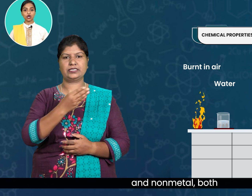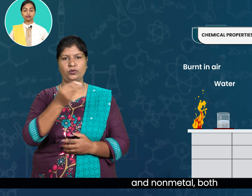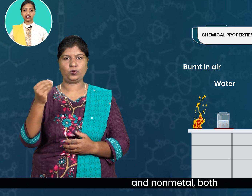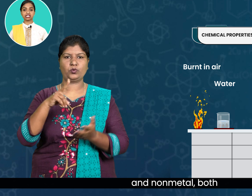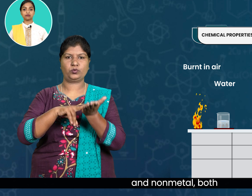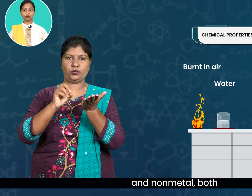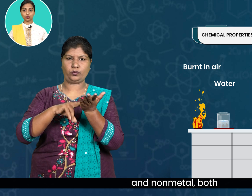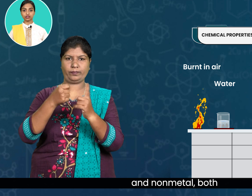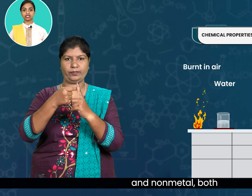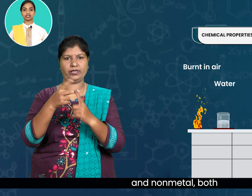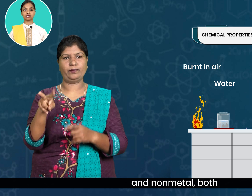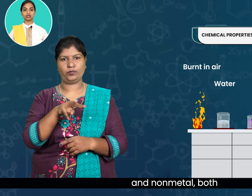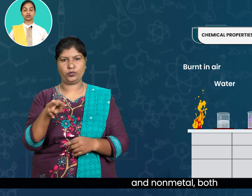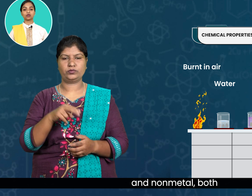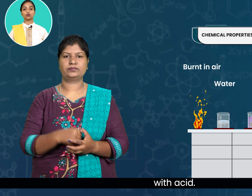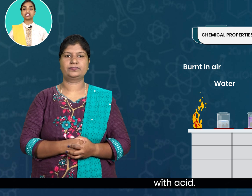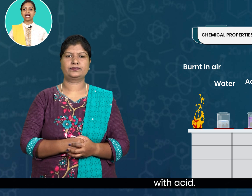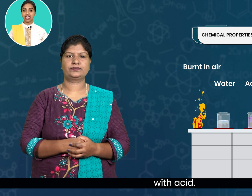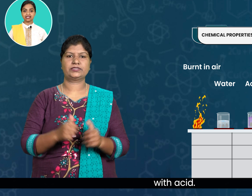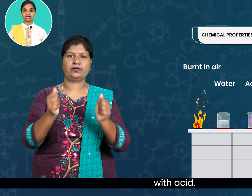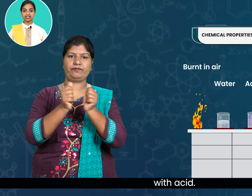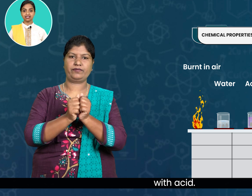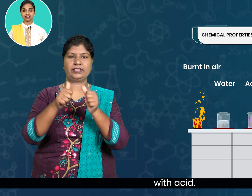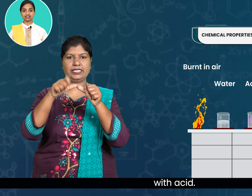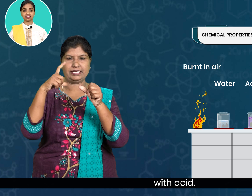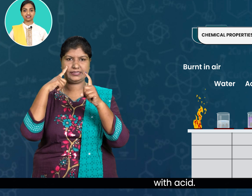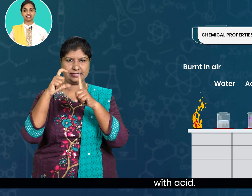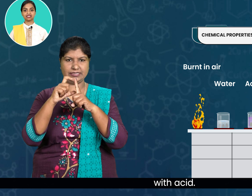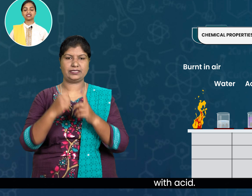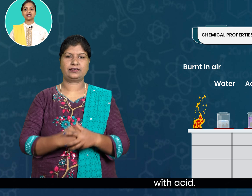and non-metal both with acid,